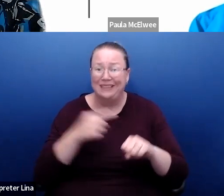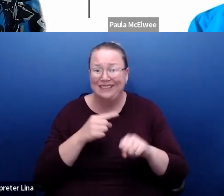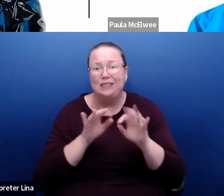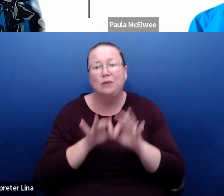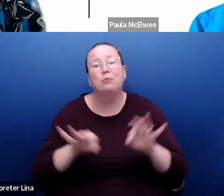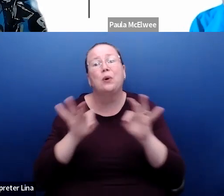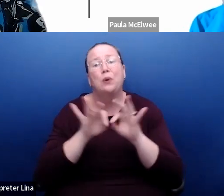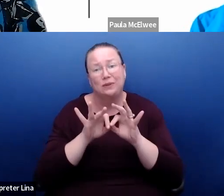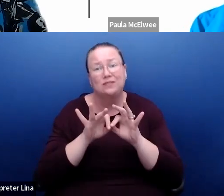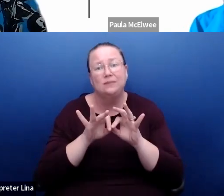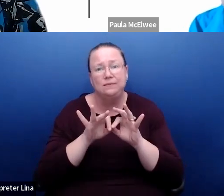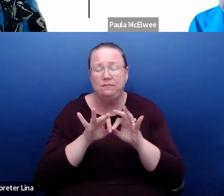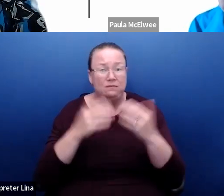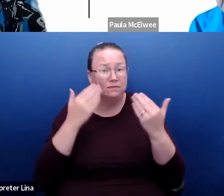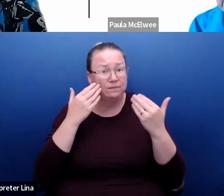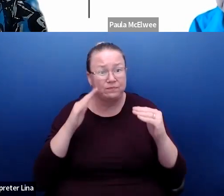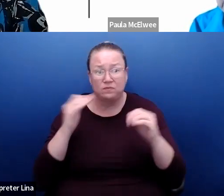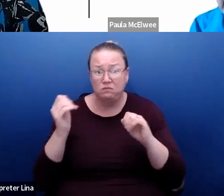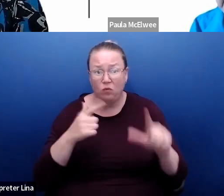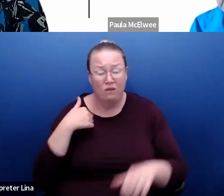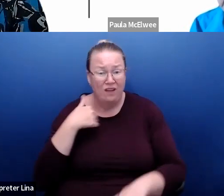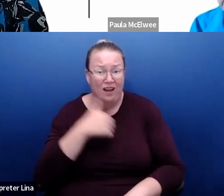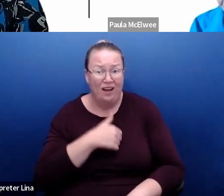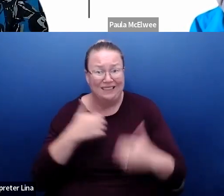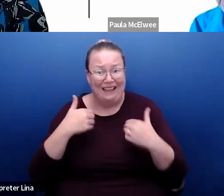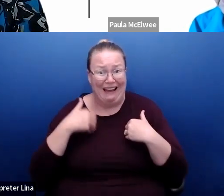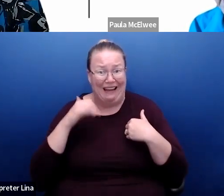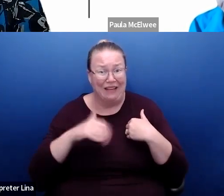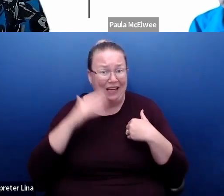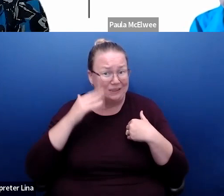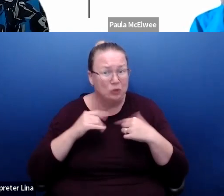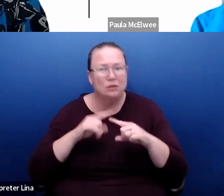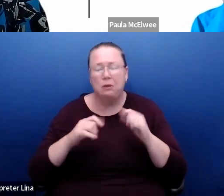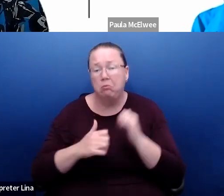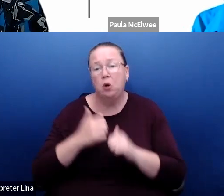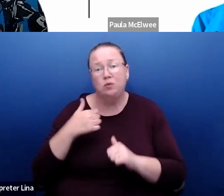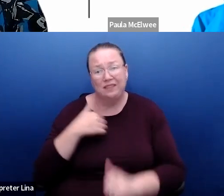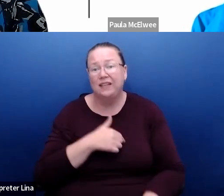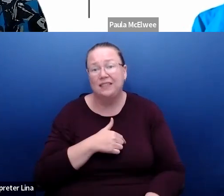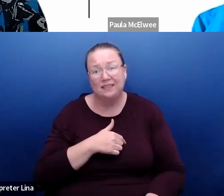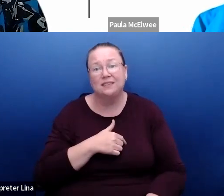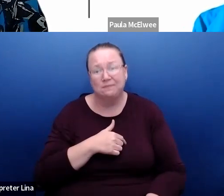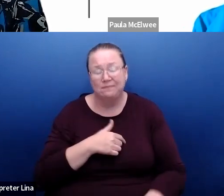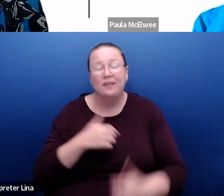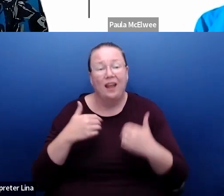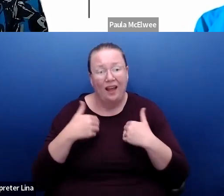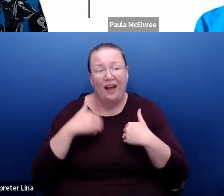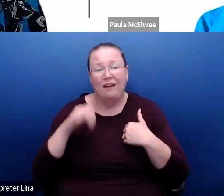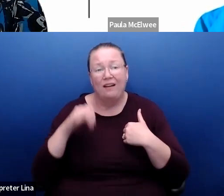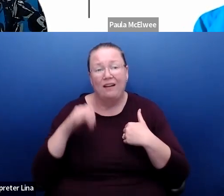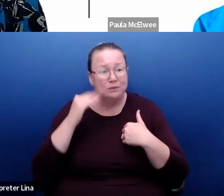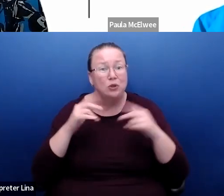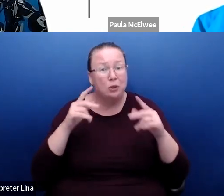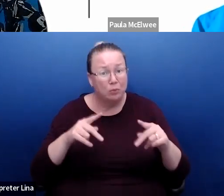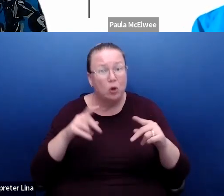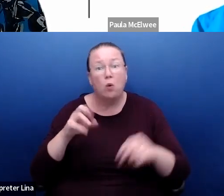important because I don't know if all of us have had that experience, but I would say most of us have had the experience of a consumer